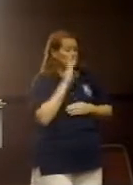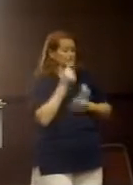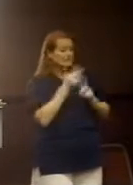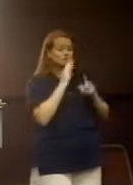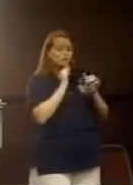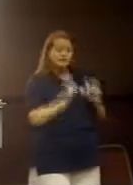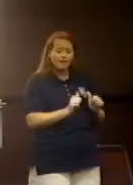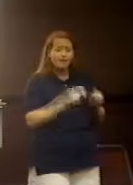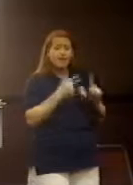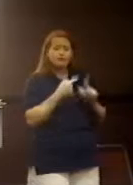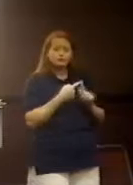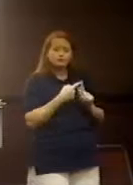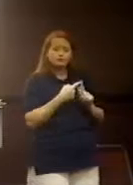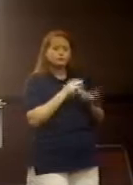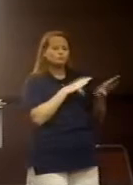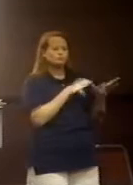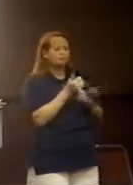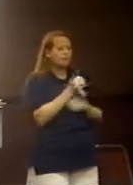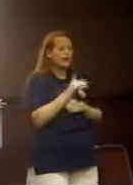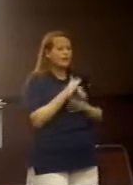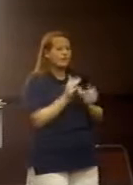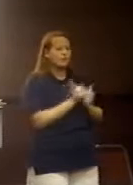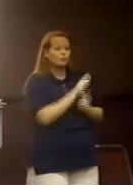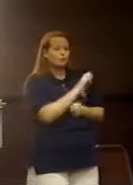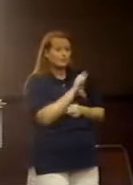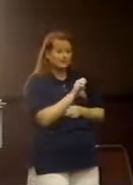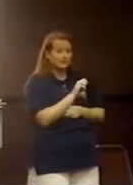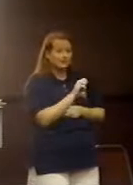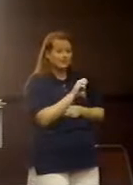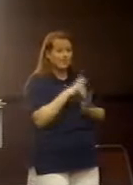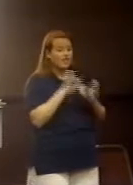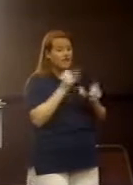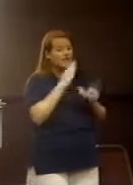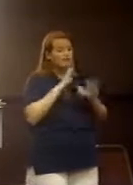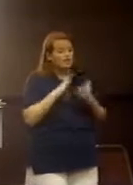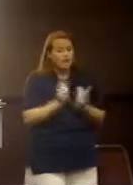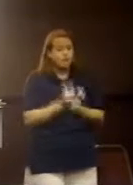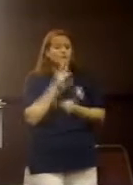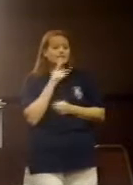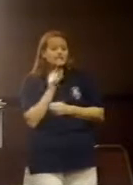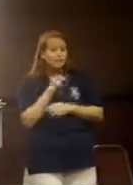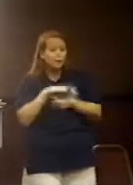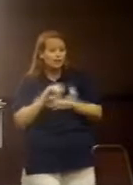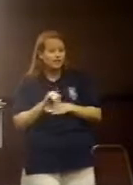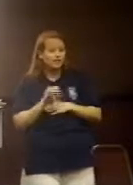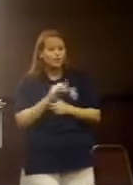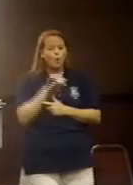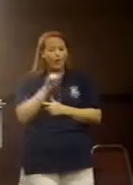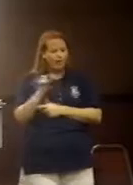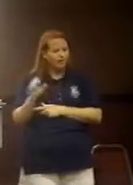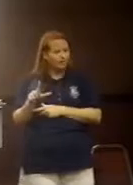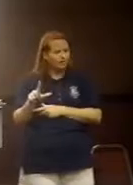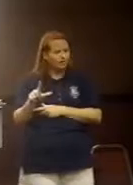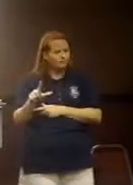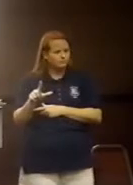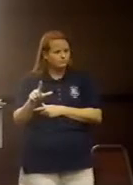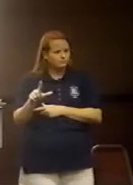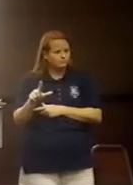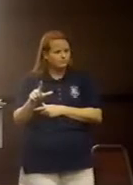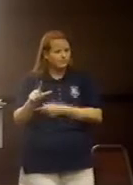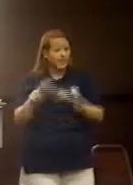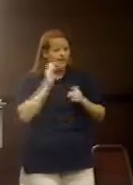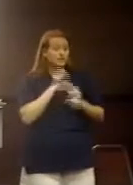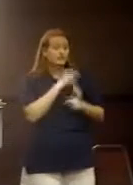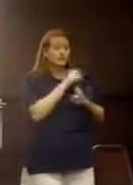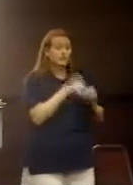to be able to do anything with C that can be done with spoken English or ASL. As